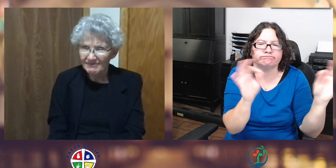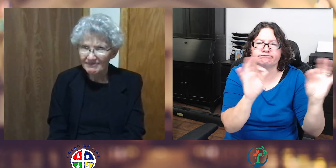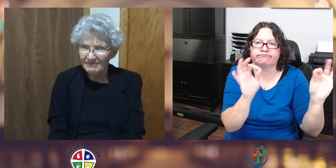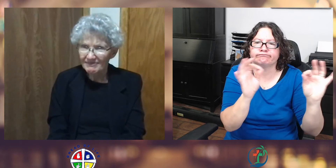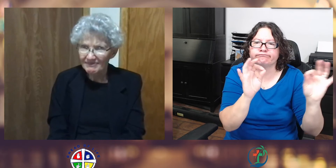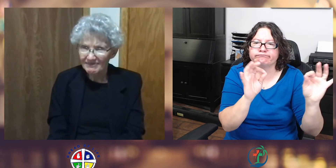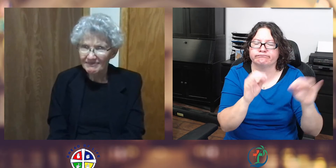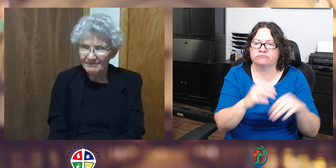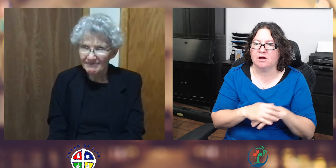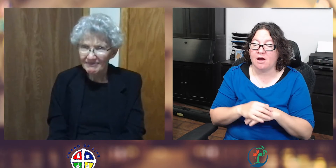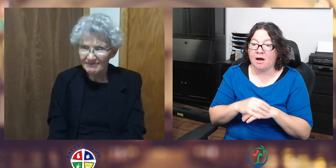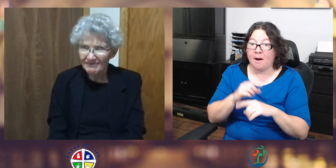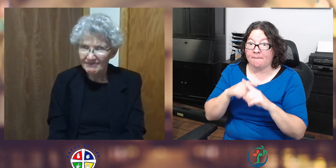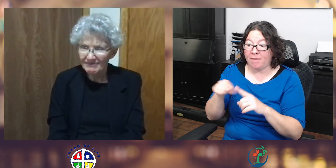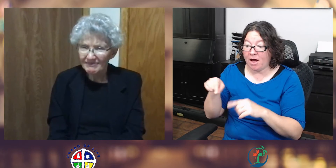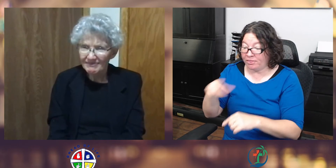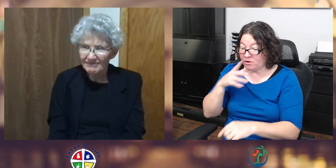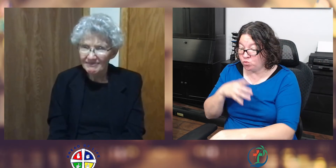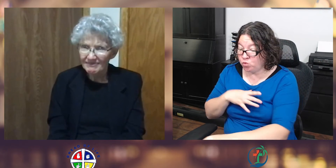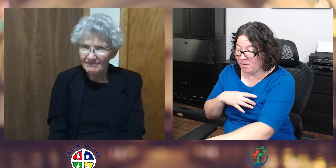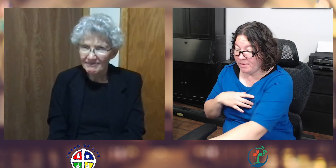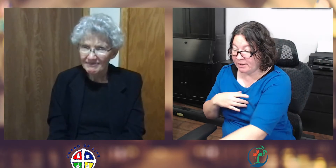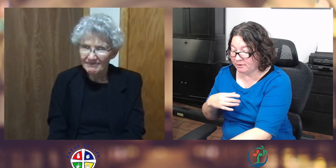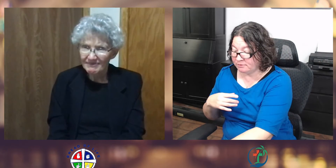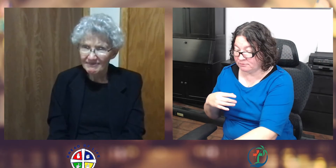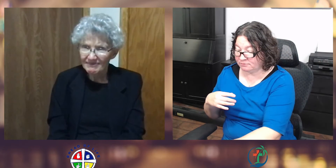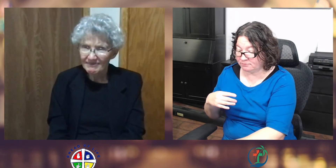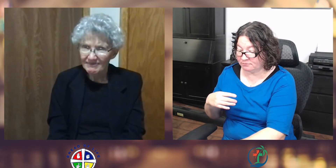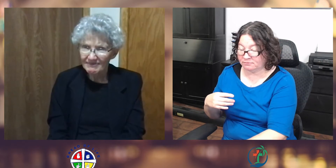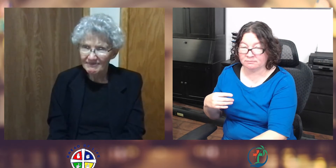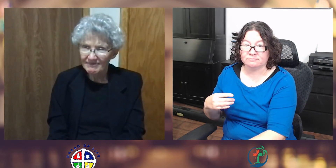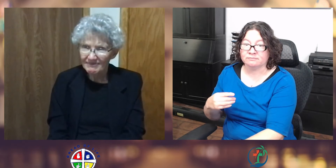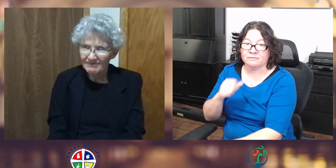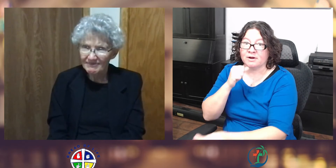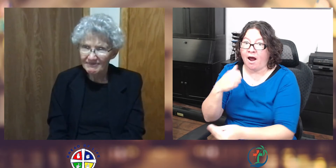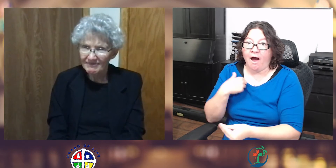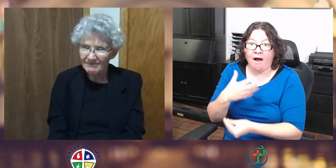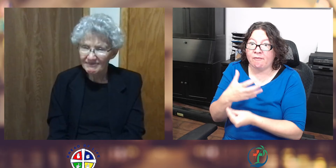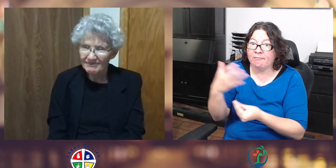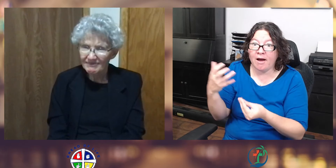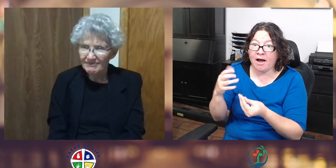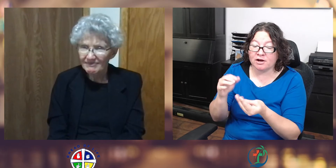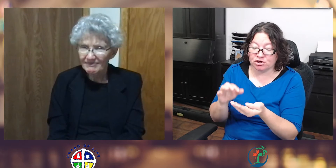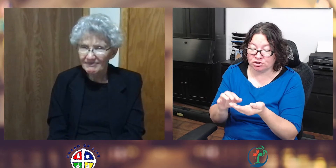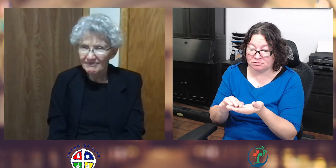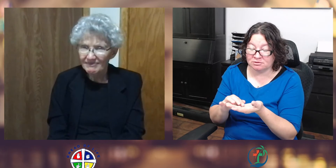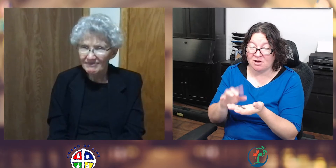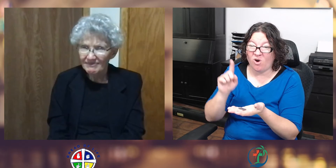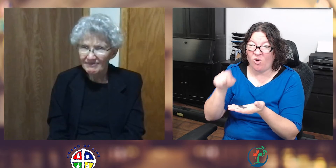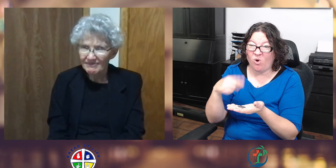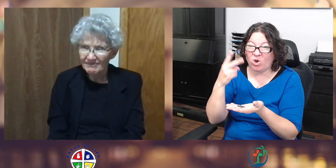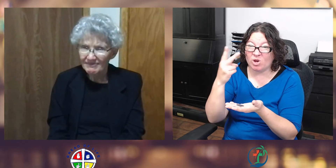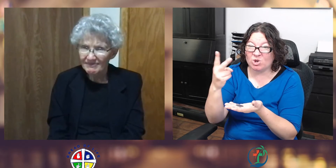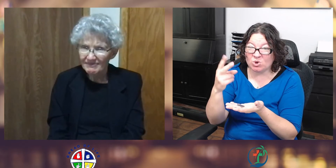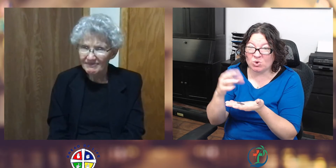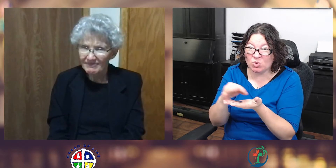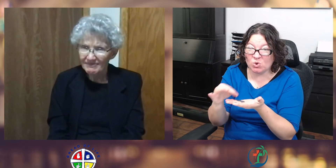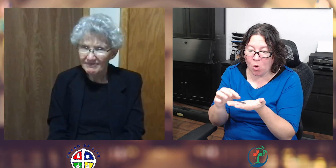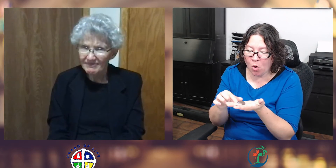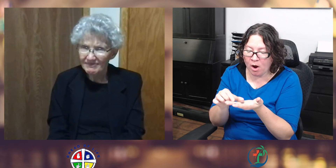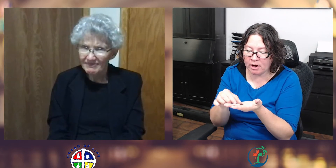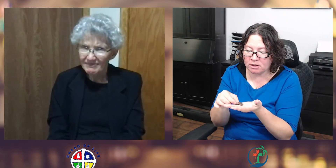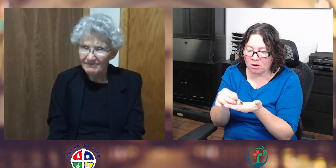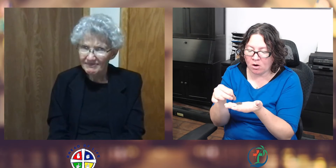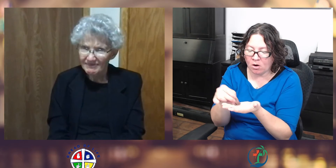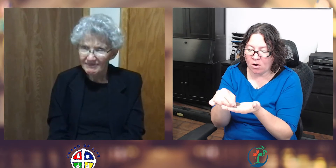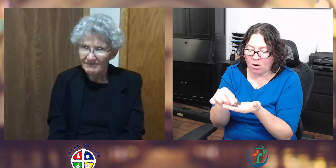Are you hiding? Philip says I don't have to do that anymore. You guy. I like him already.